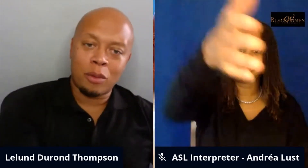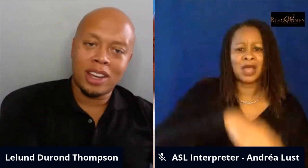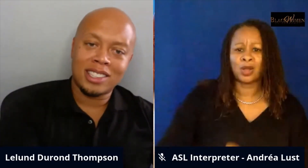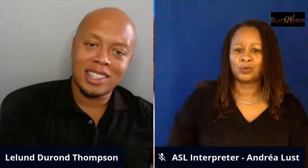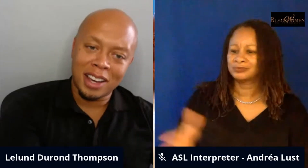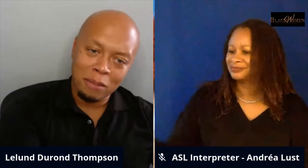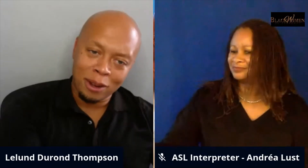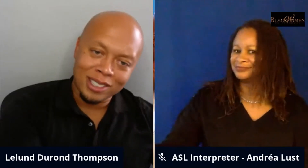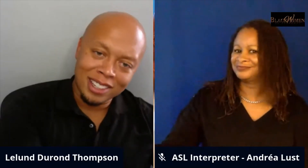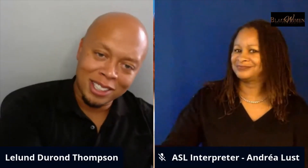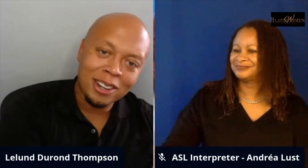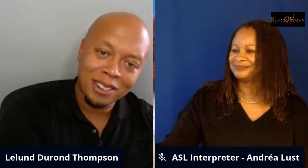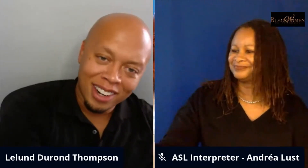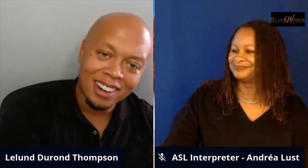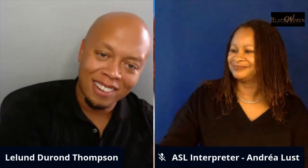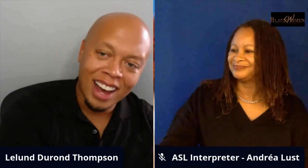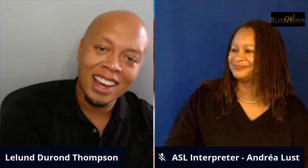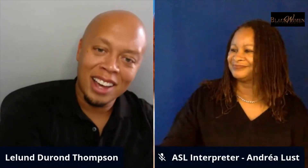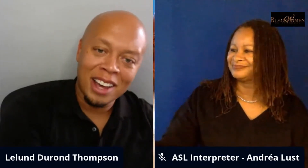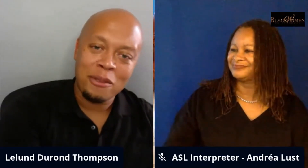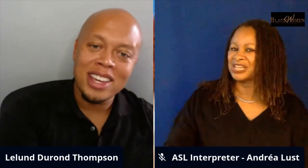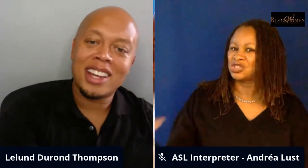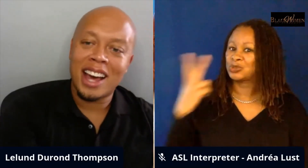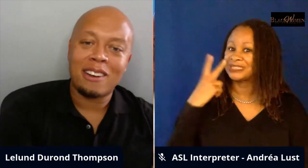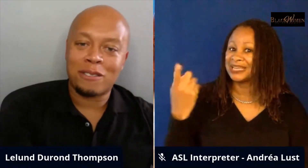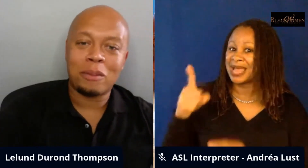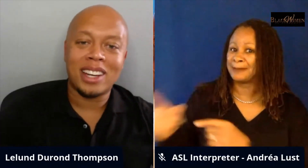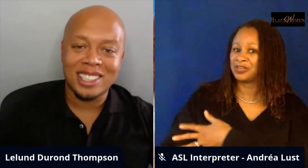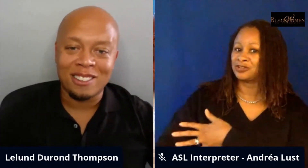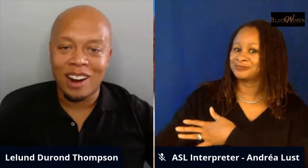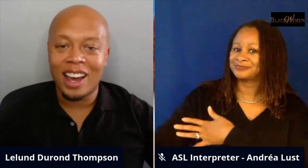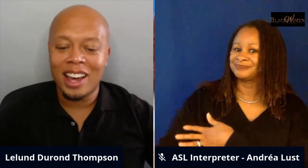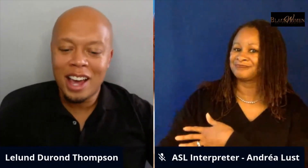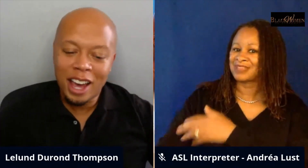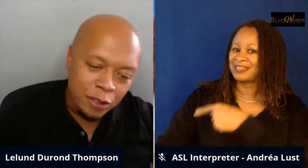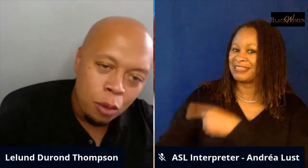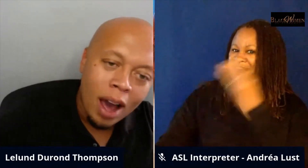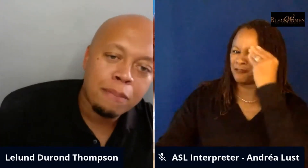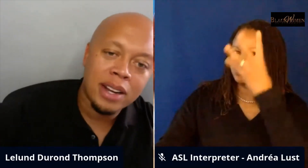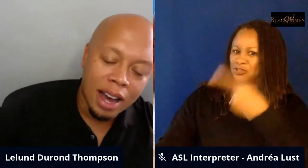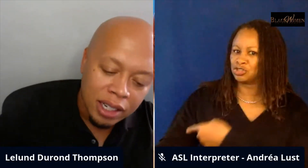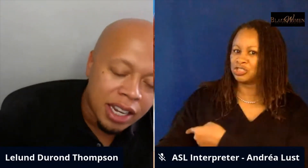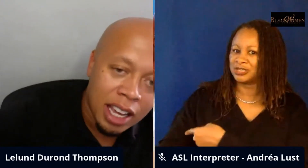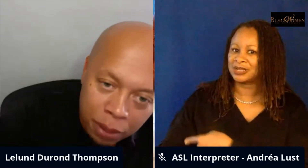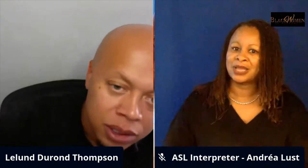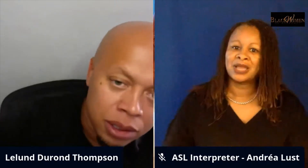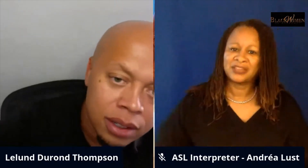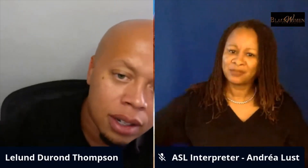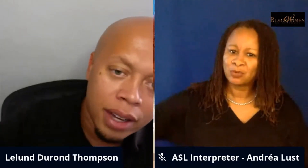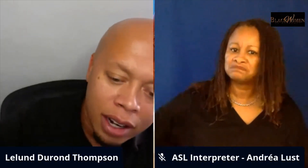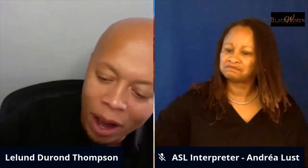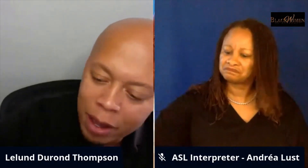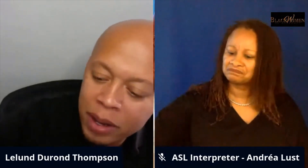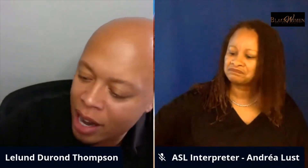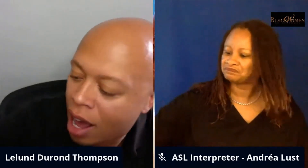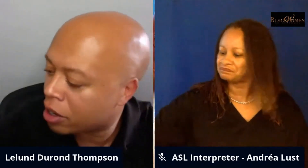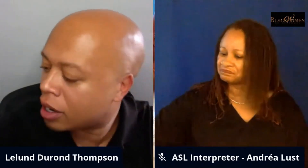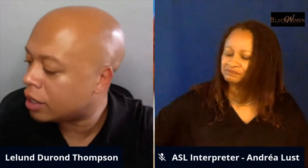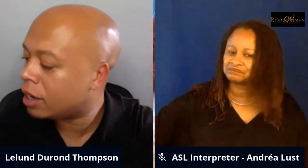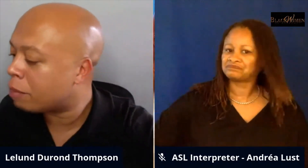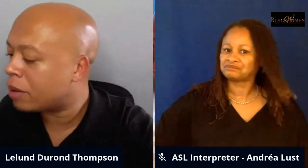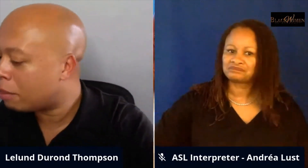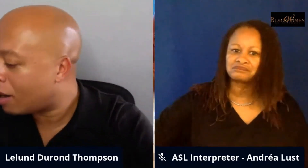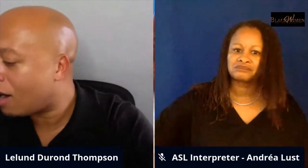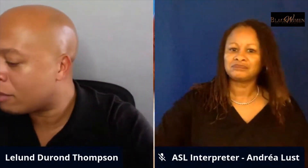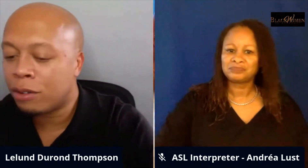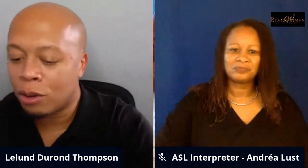frame, and we can see the impulse in the shoulder, right? We get that information, right? If you're wiping down a table, you can go ahead and wipe it down. You're